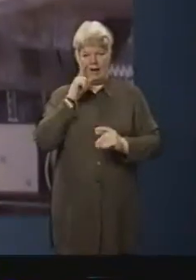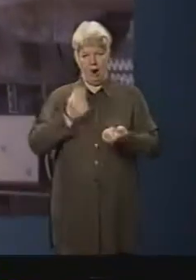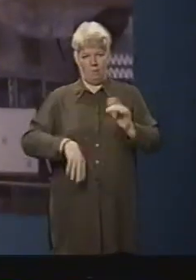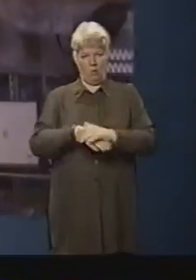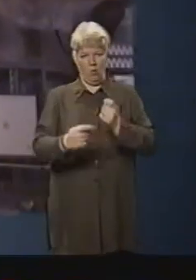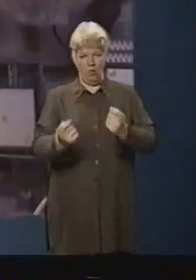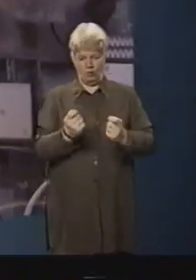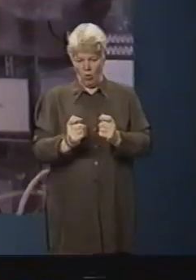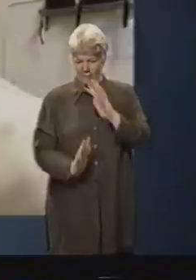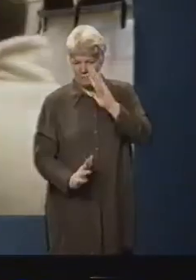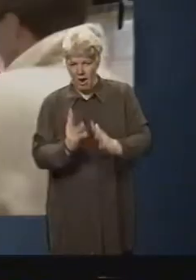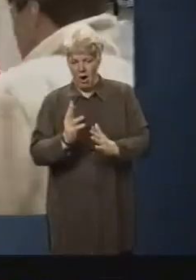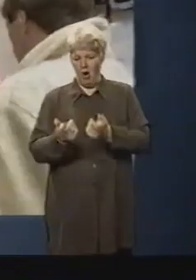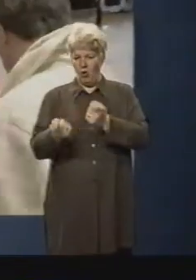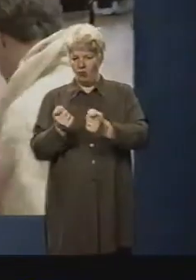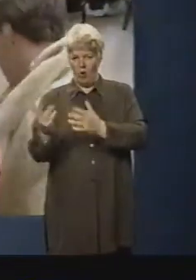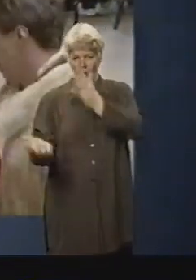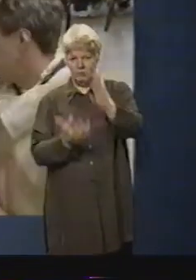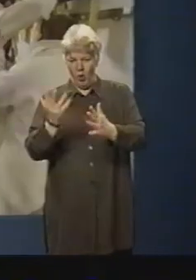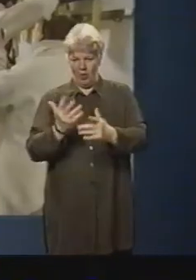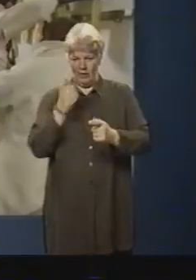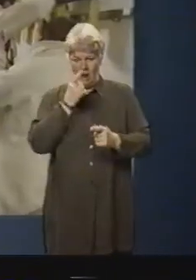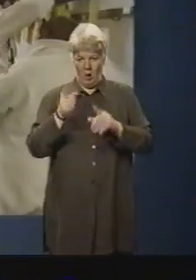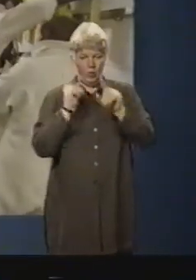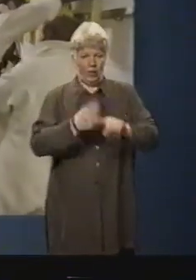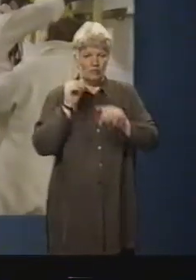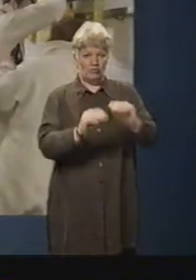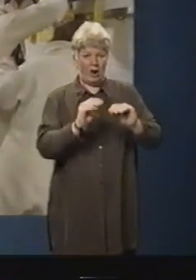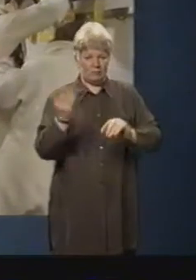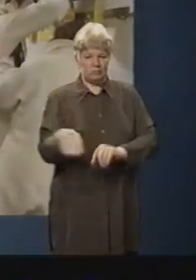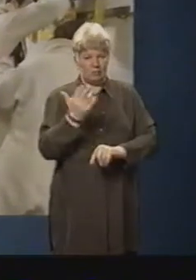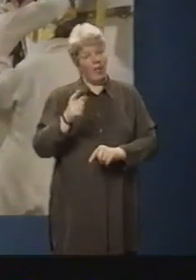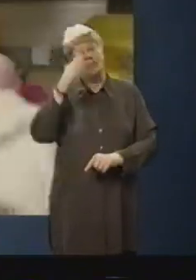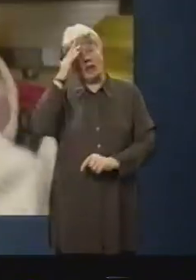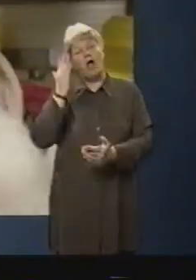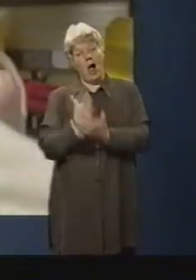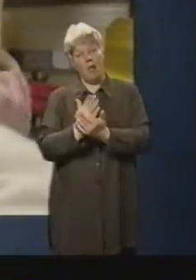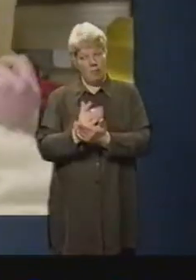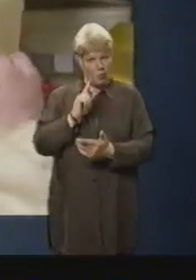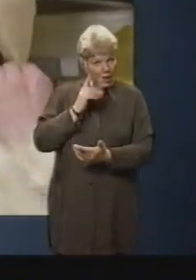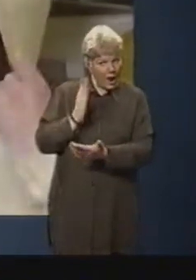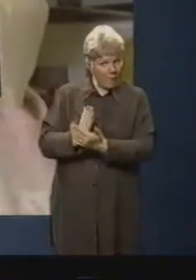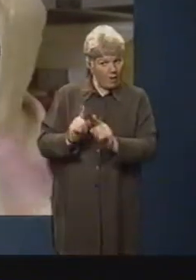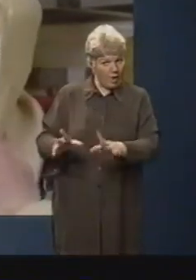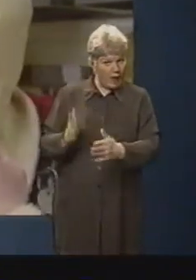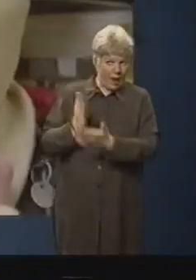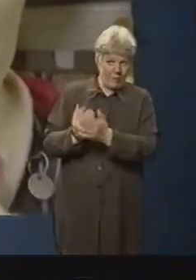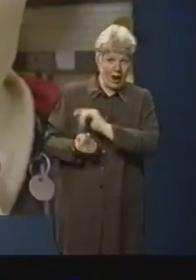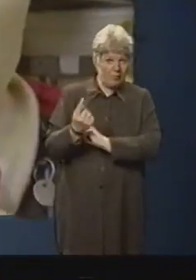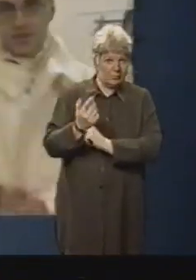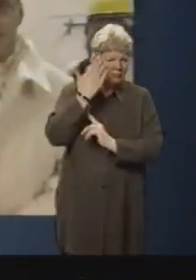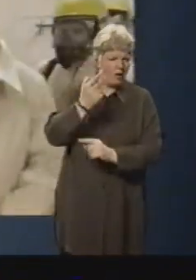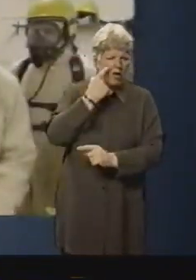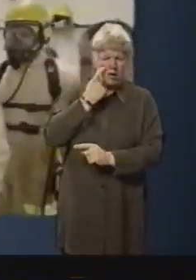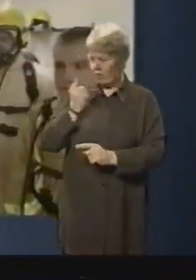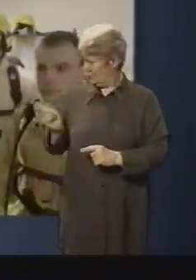students can be trained more thoroughly and more quickly. That's the theory. Let's see whether it works in practice. Now we're going to